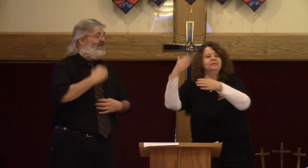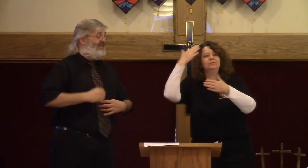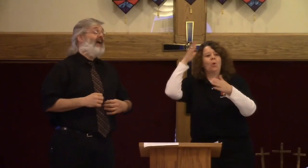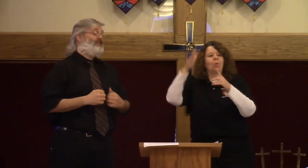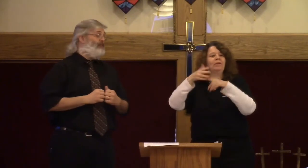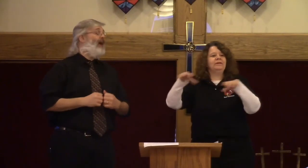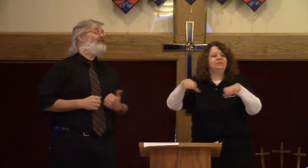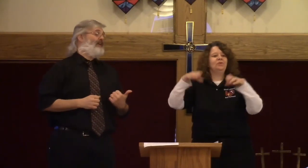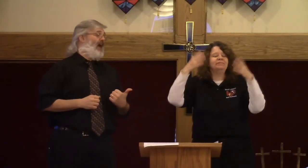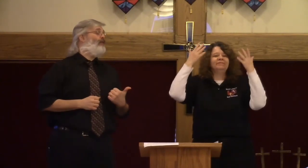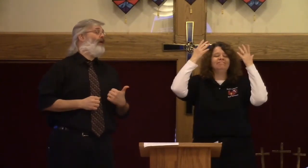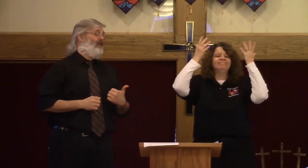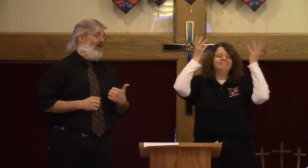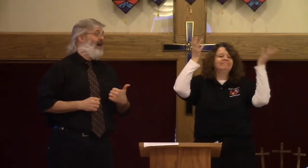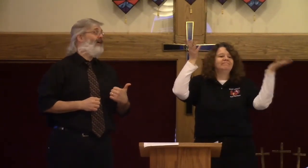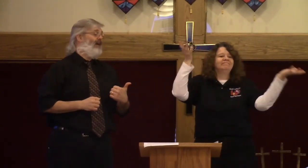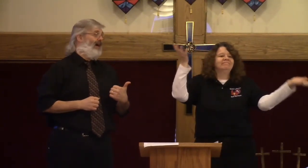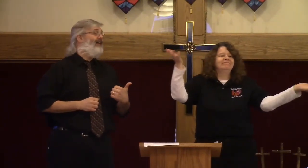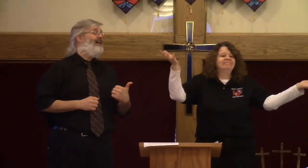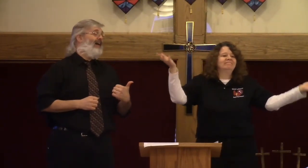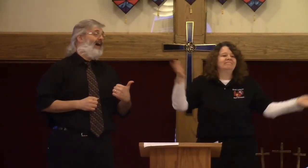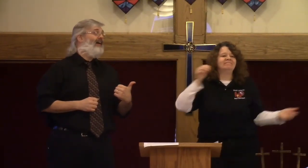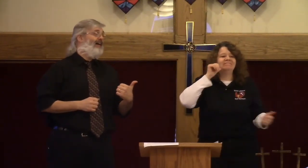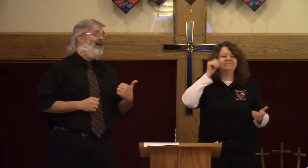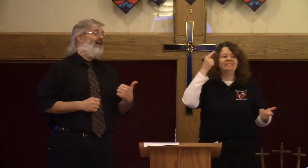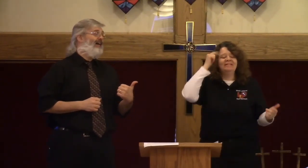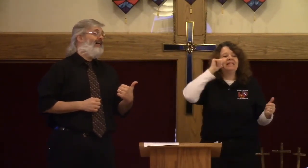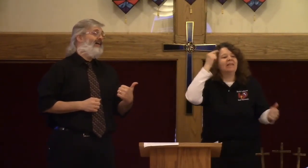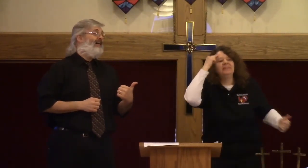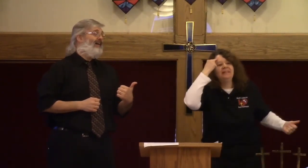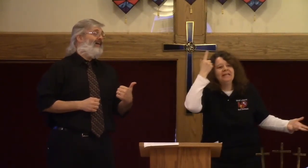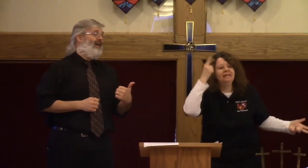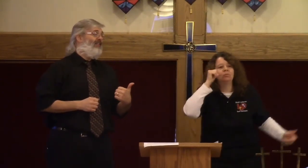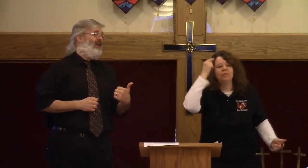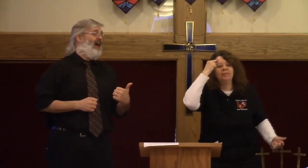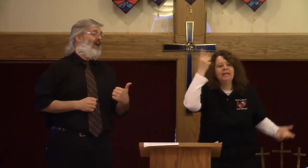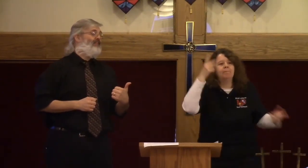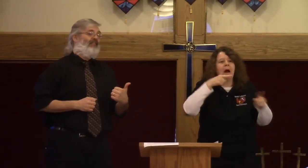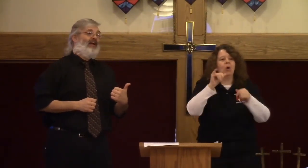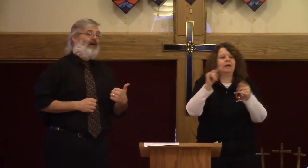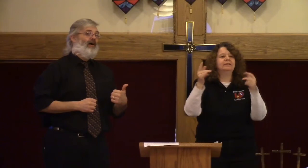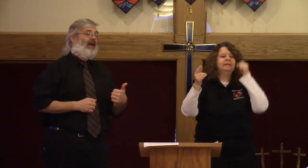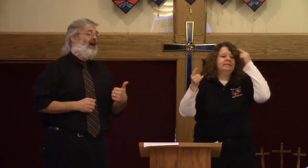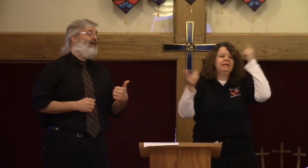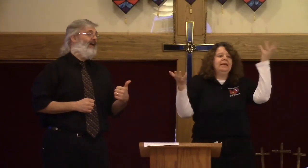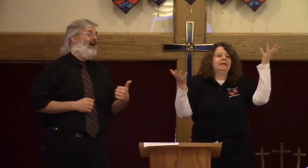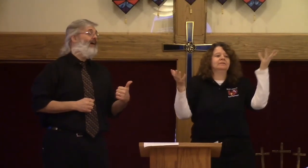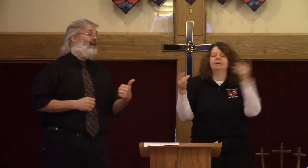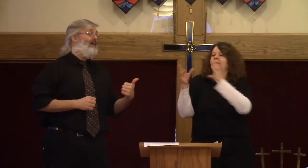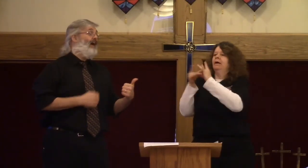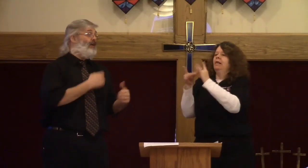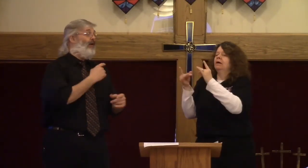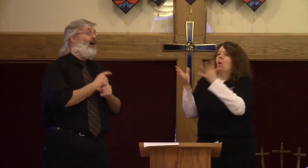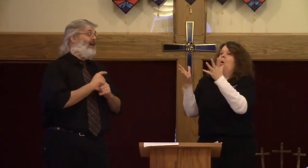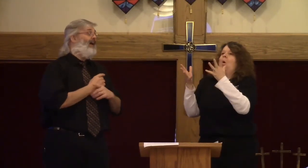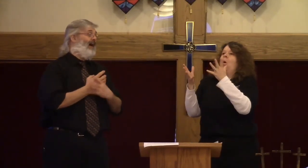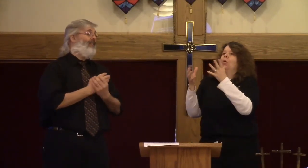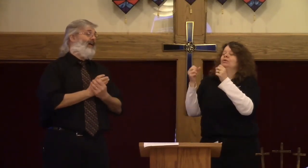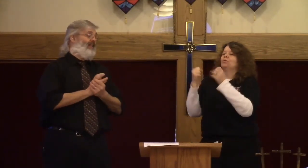Yeah. Sometimes they're not aware of. Yeah. They not even think about it. Yeah. You're right. Yeah. And then they